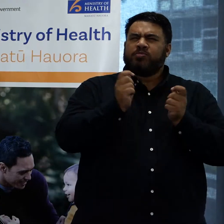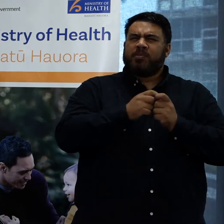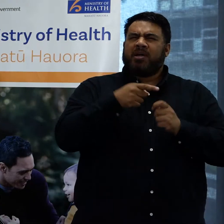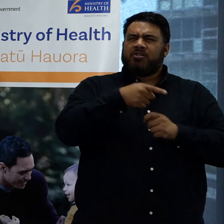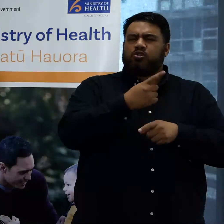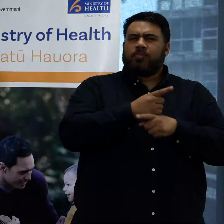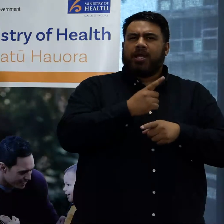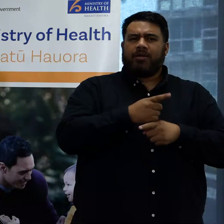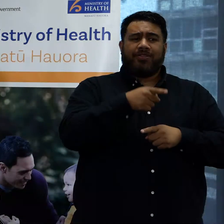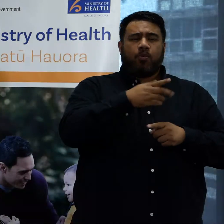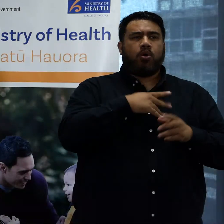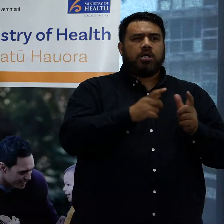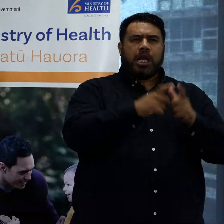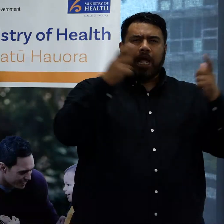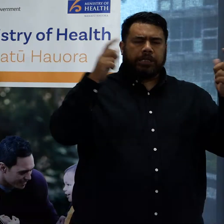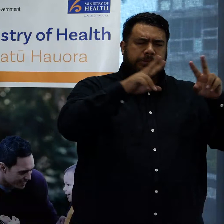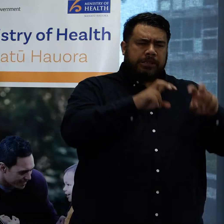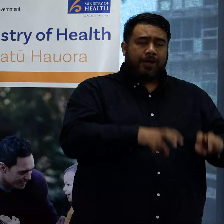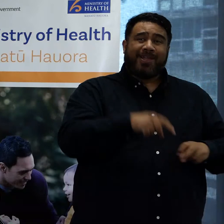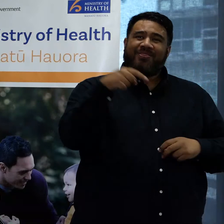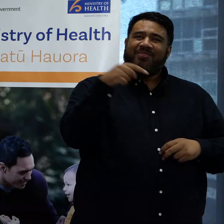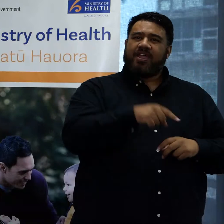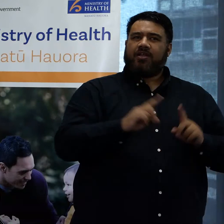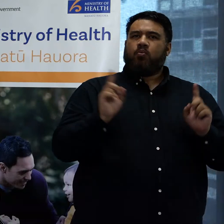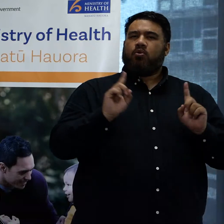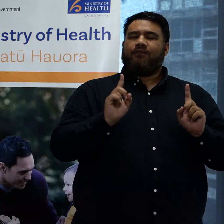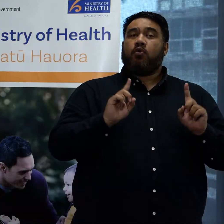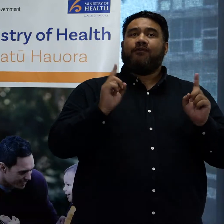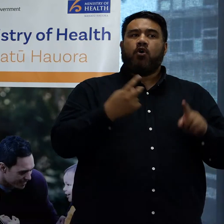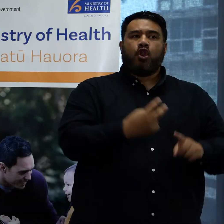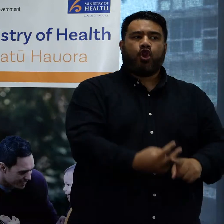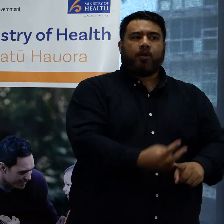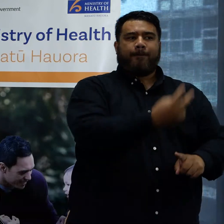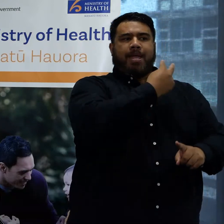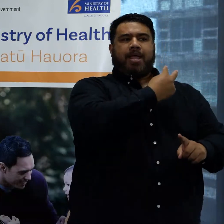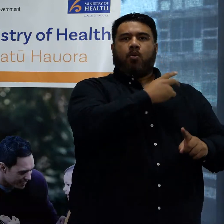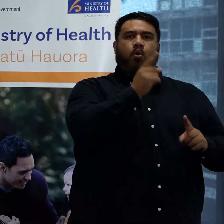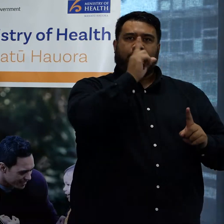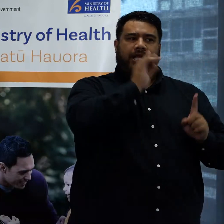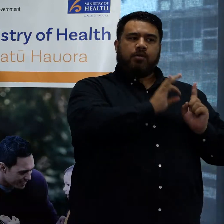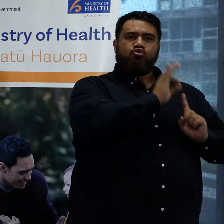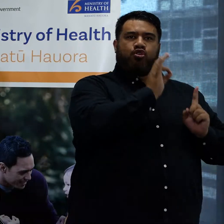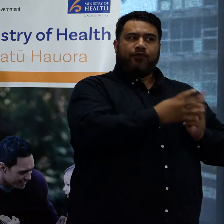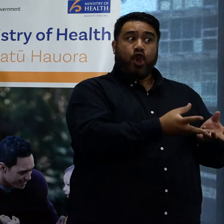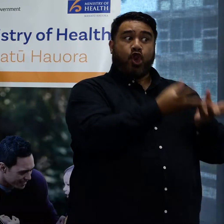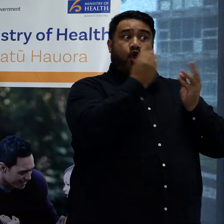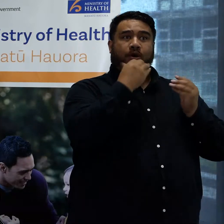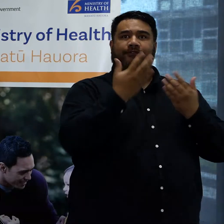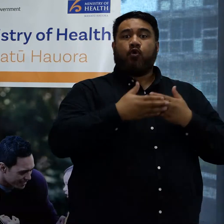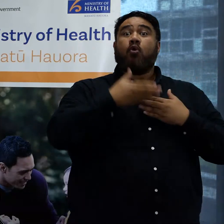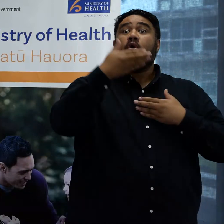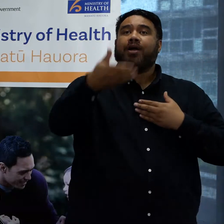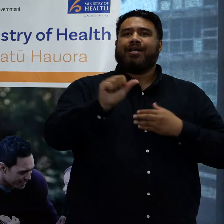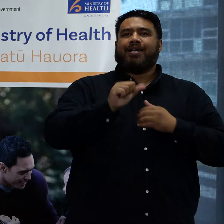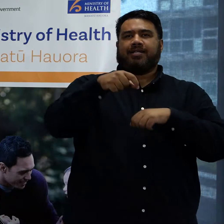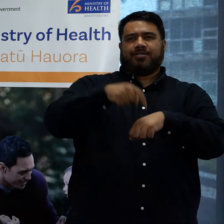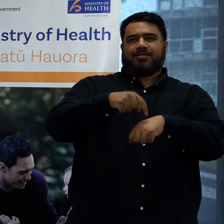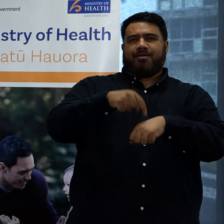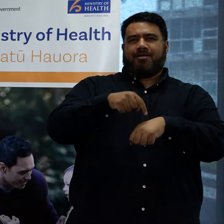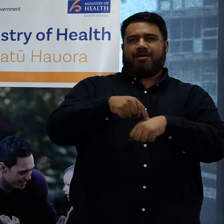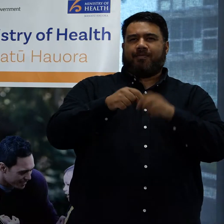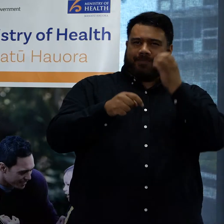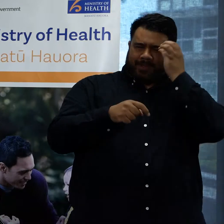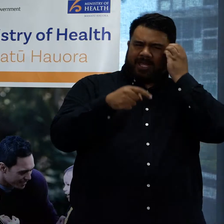that larger thing. It's more designed to determine what is it we could learn in preparation for the next